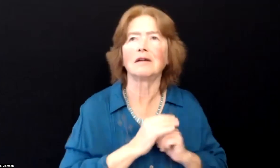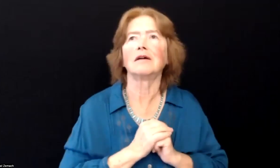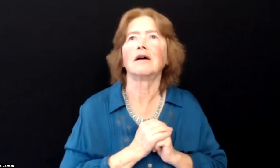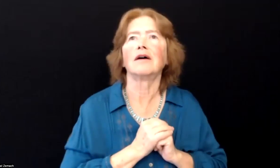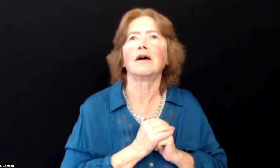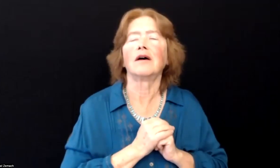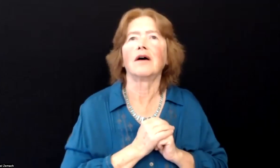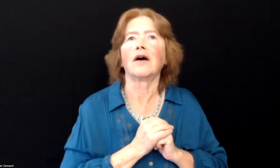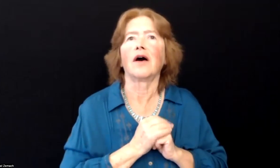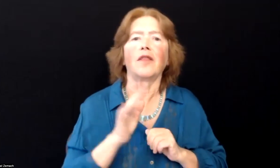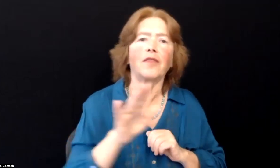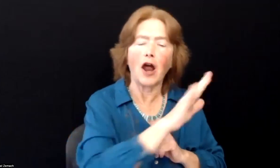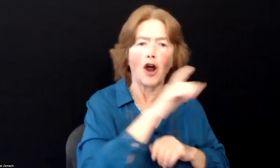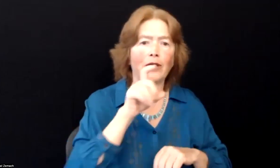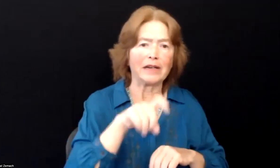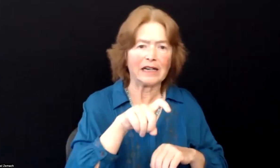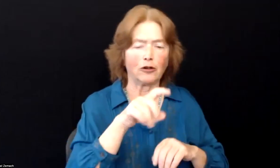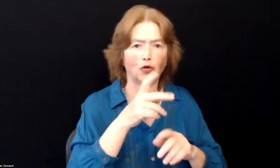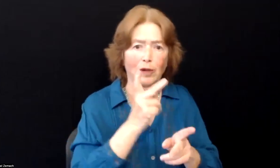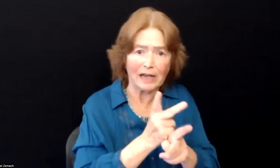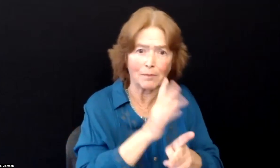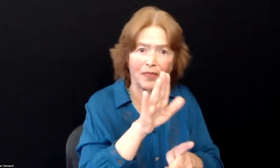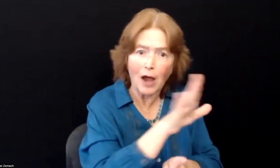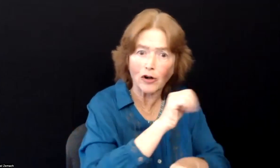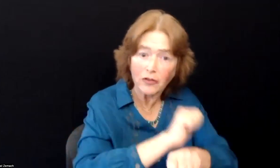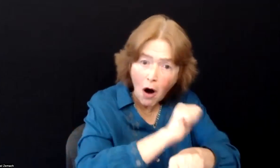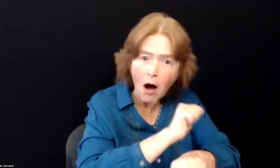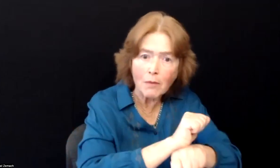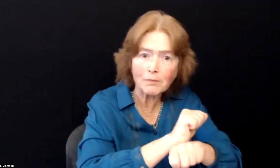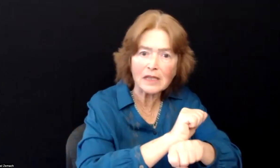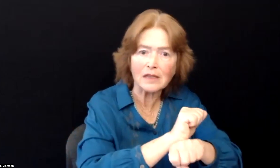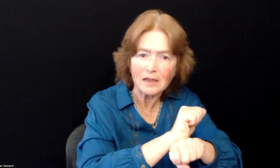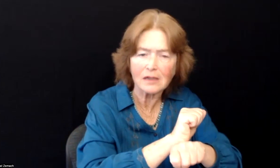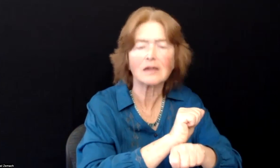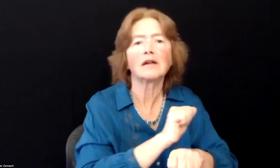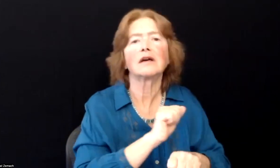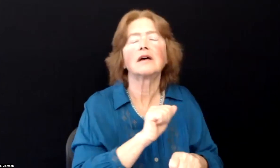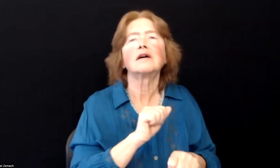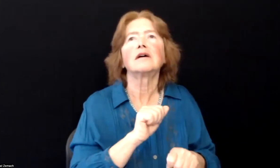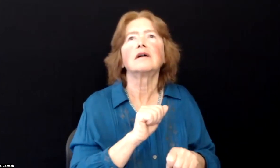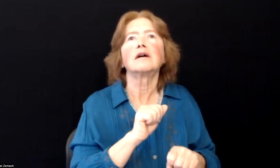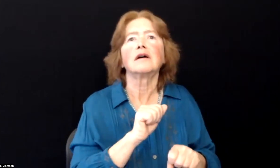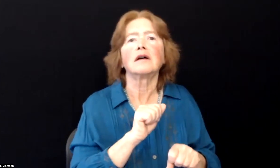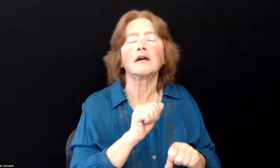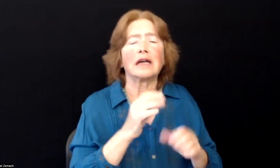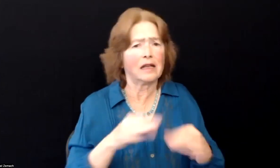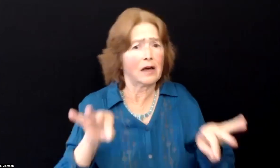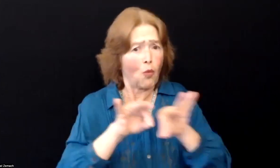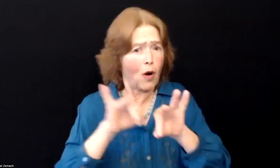who consider themselves experts in education? Is it worth them keeping their jobs? Is it worth